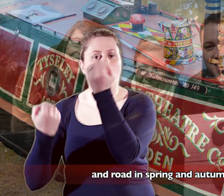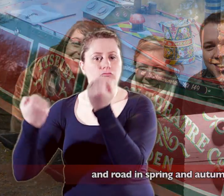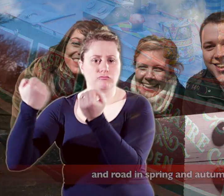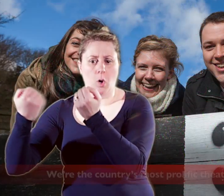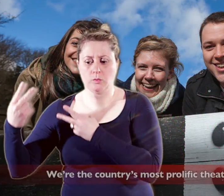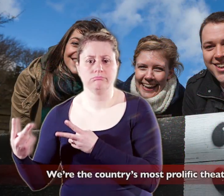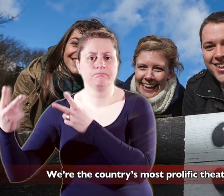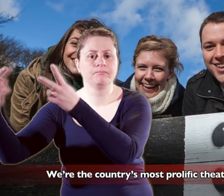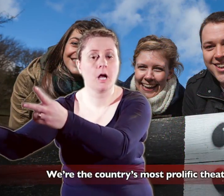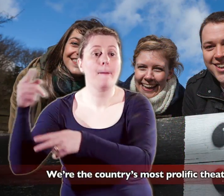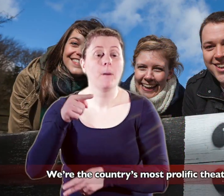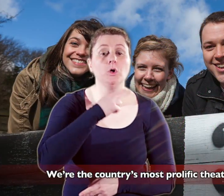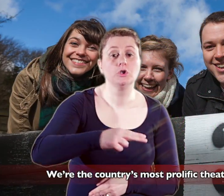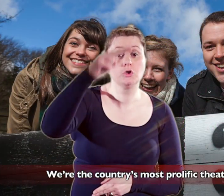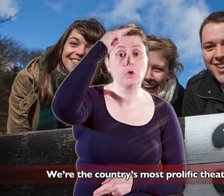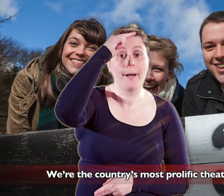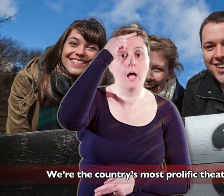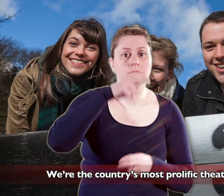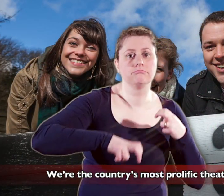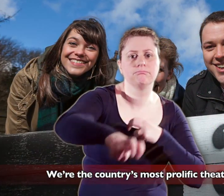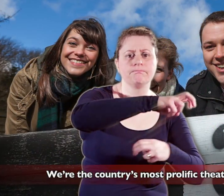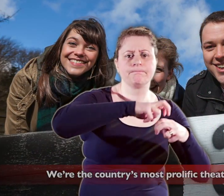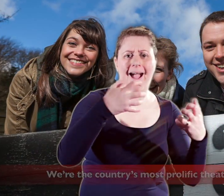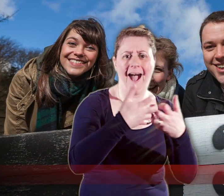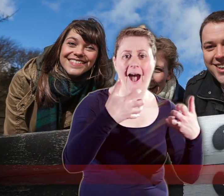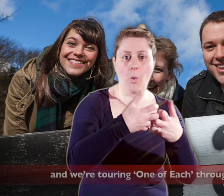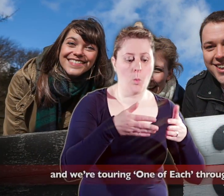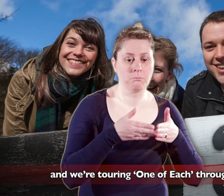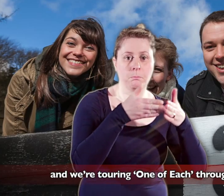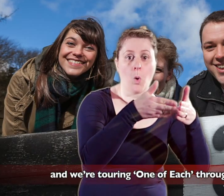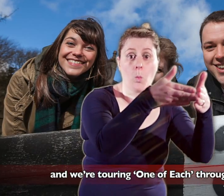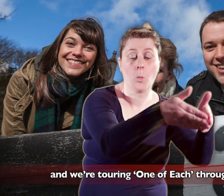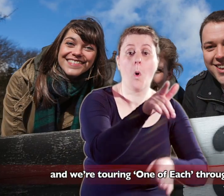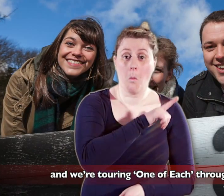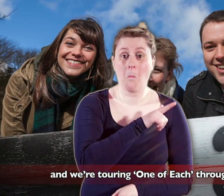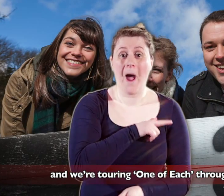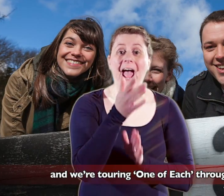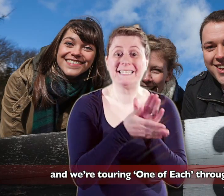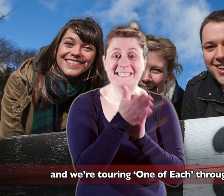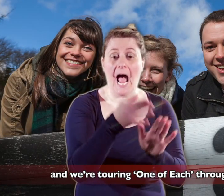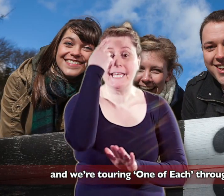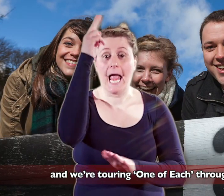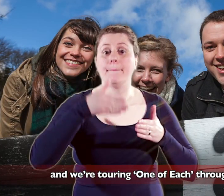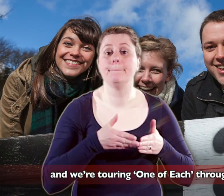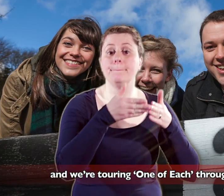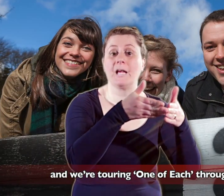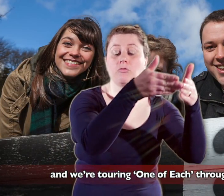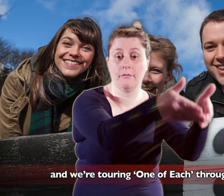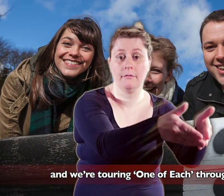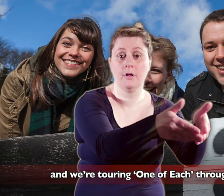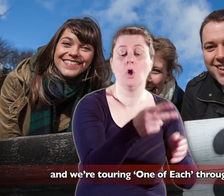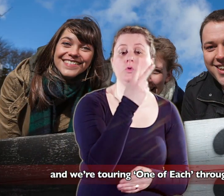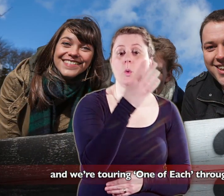autumn. We're the country's most prolific theatre company and we're touring one of each throughout